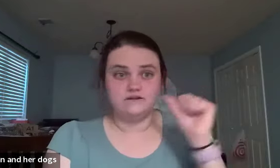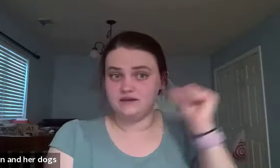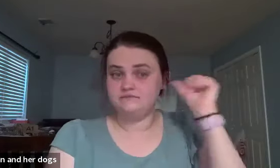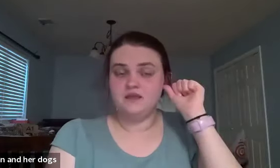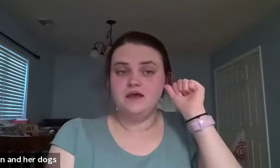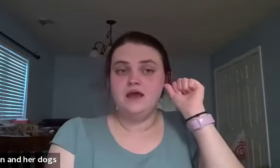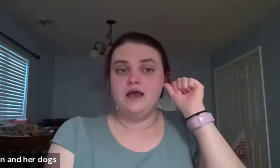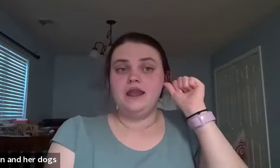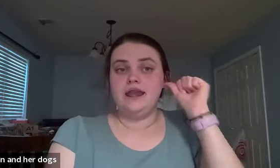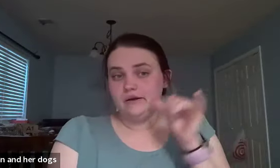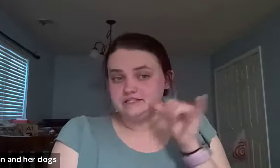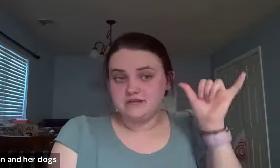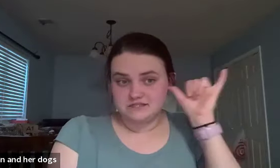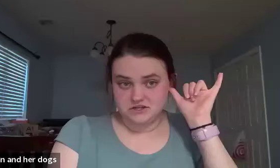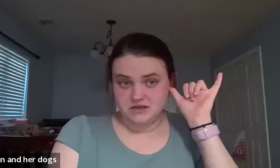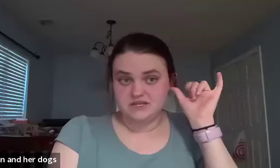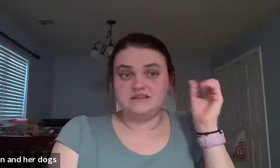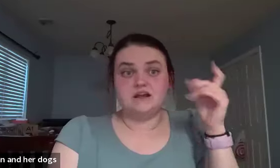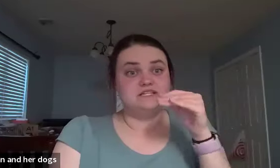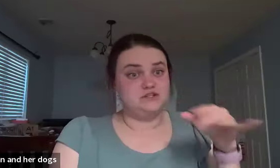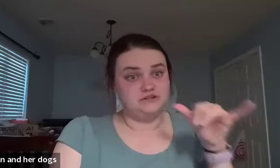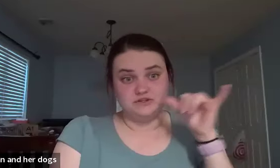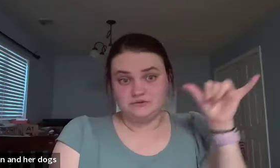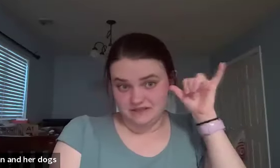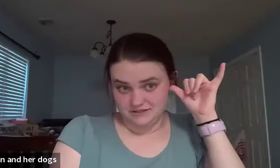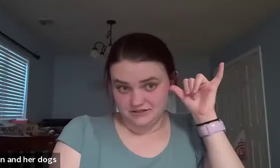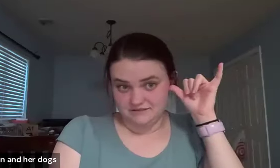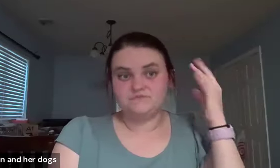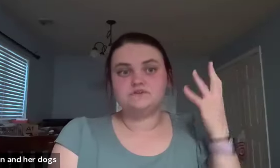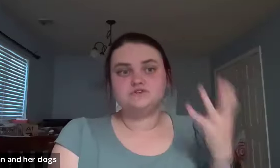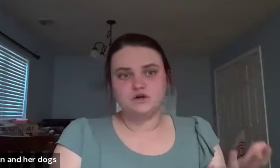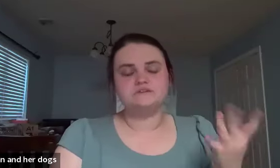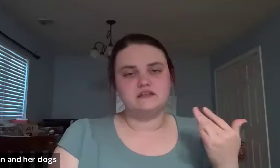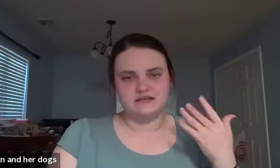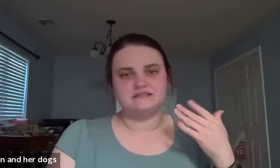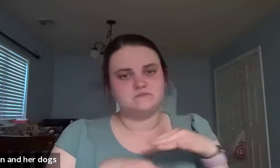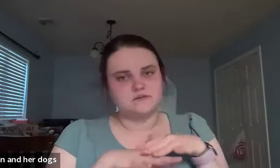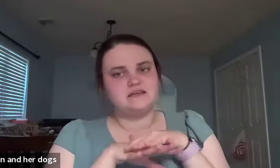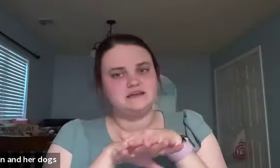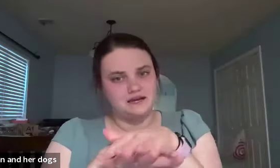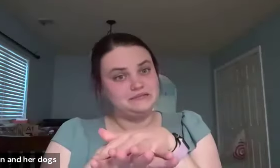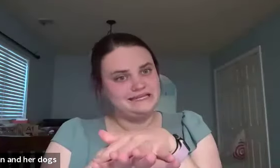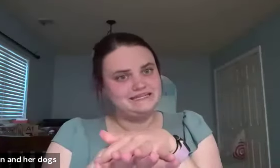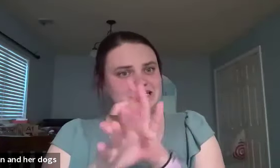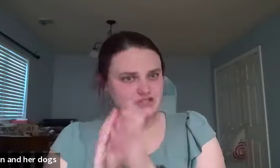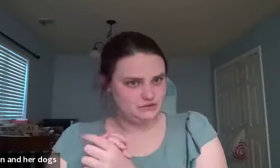all the time. Now I do yesterday because a lot of my students do yesterday. So like I said, sometimes it can kind of blend into